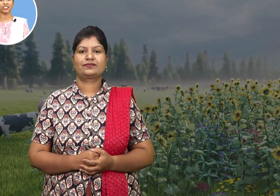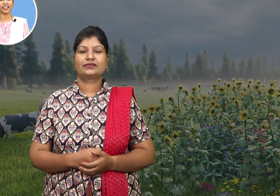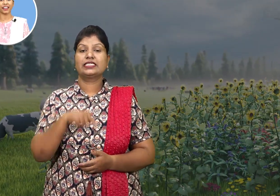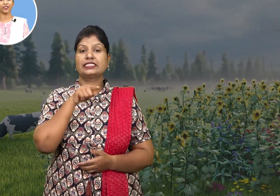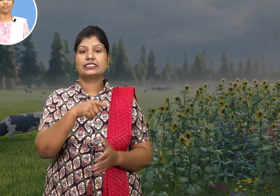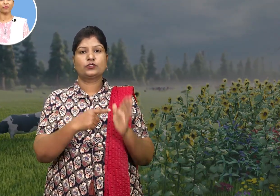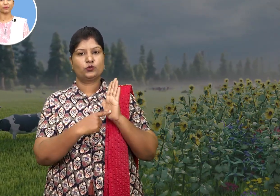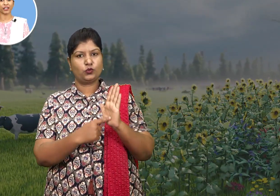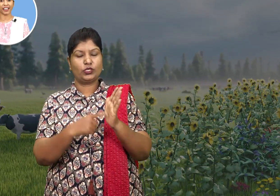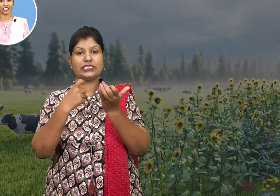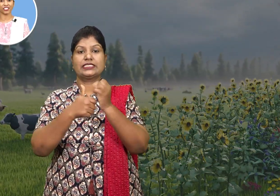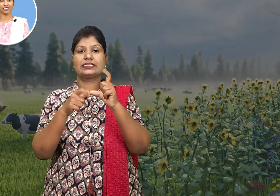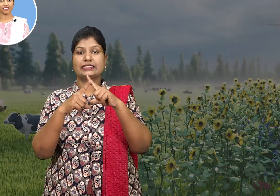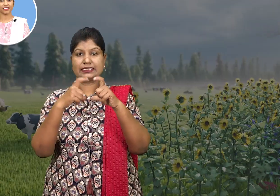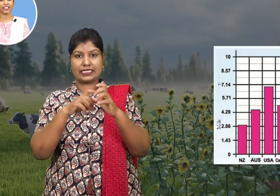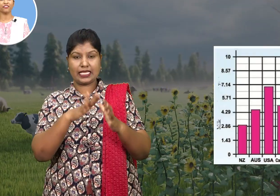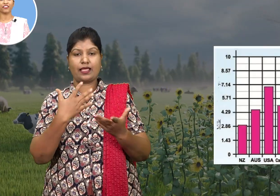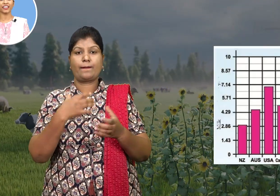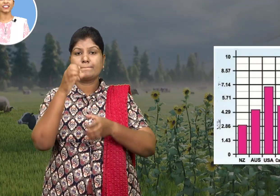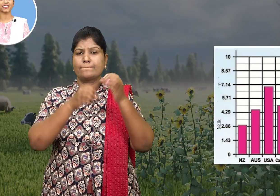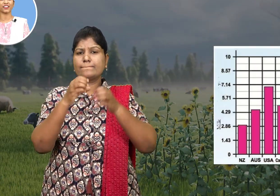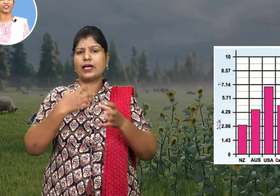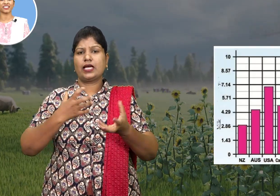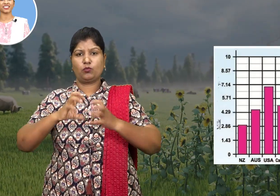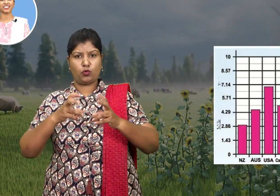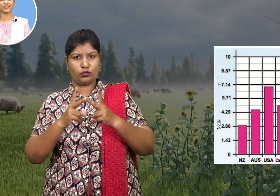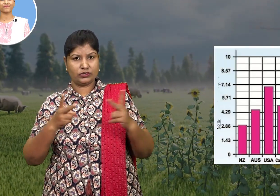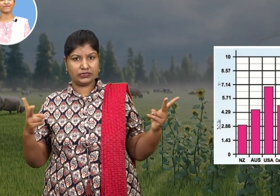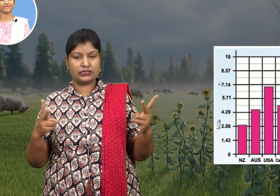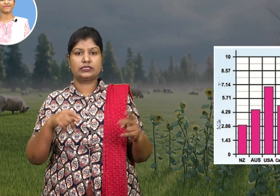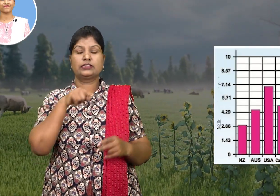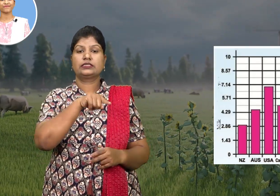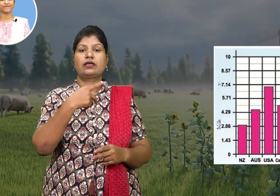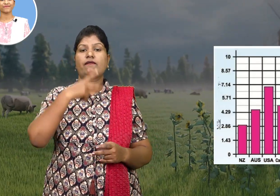It shows the rate of milk production in various countries.